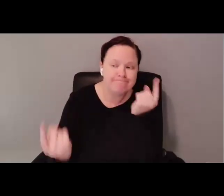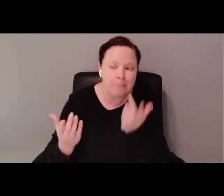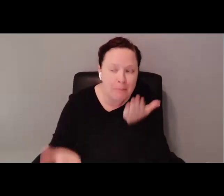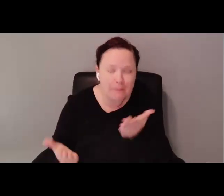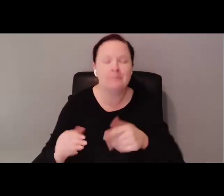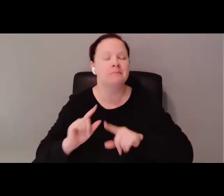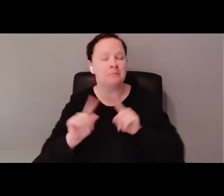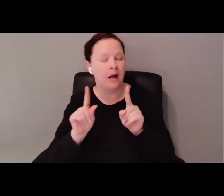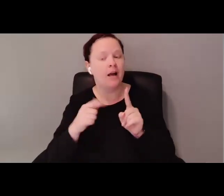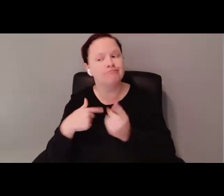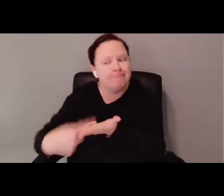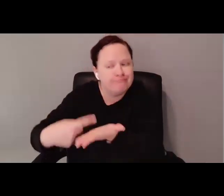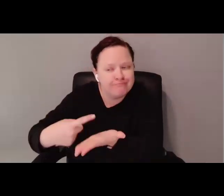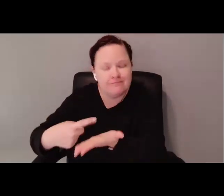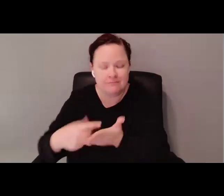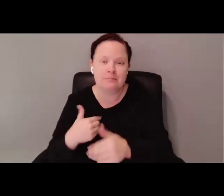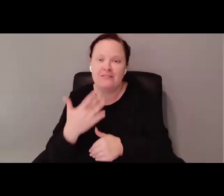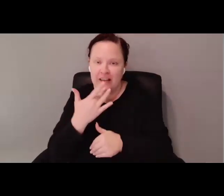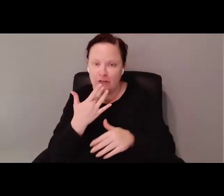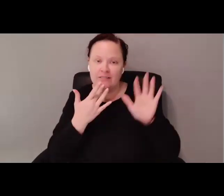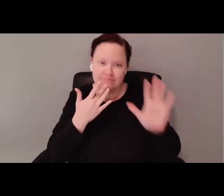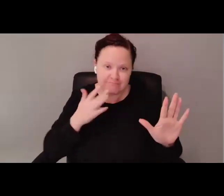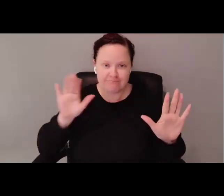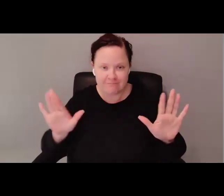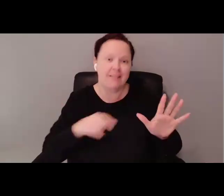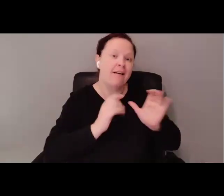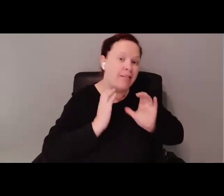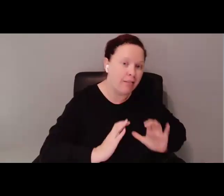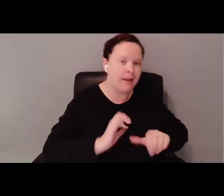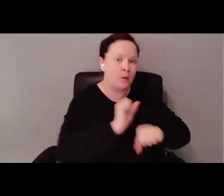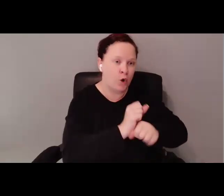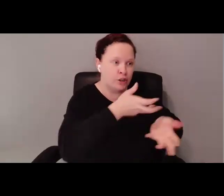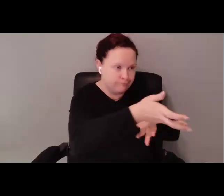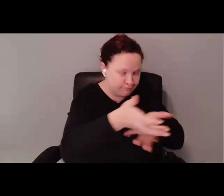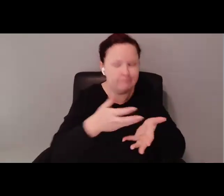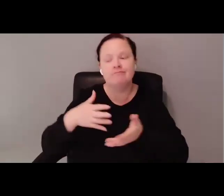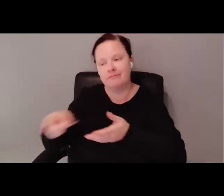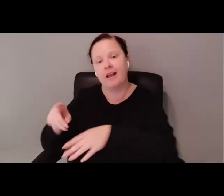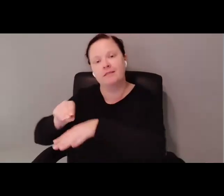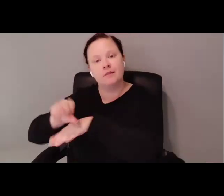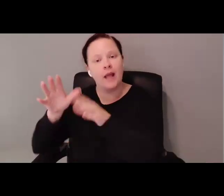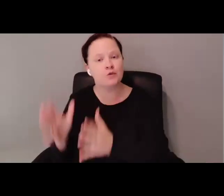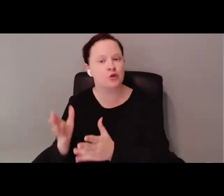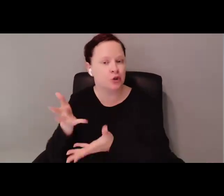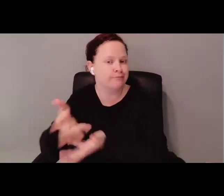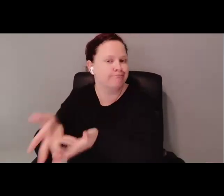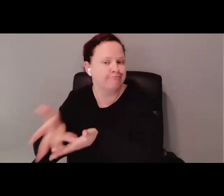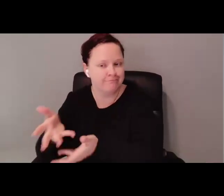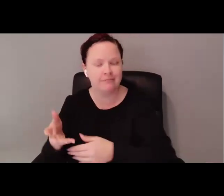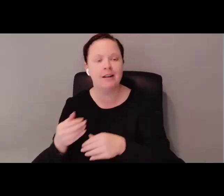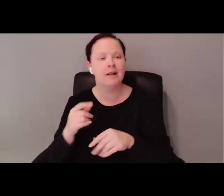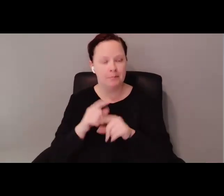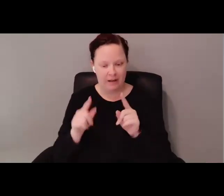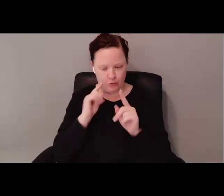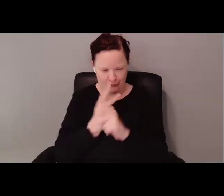anyway, those are my favorite two things about this work. It's actually working with someone to break down what